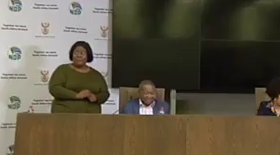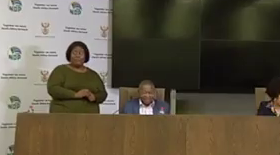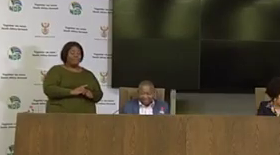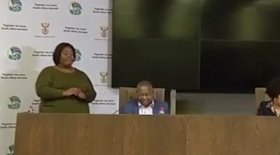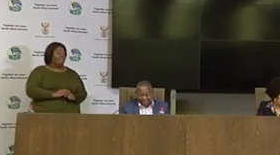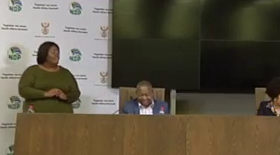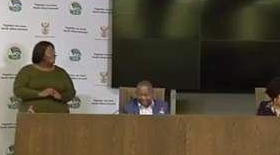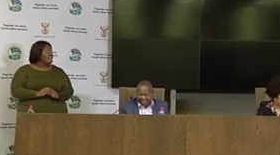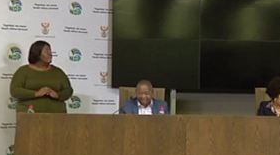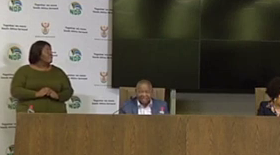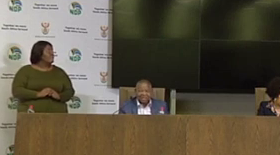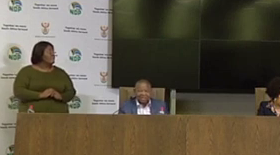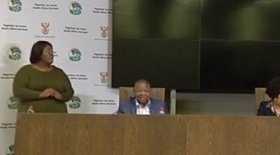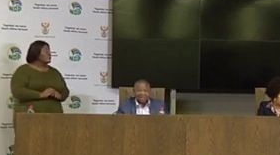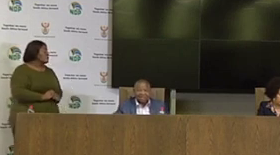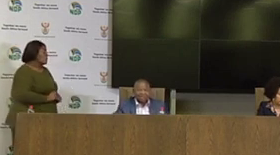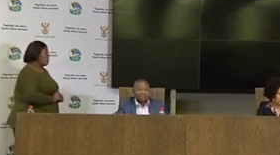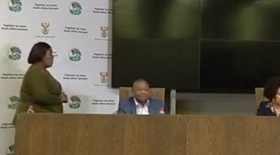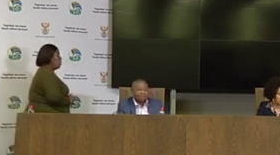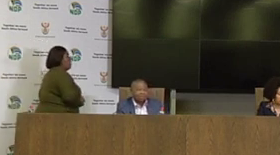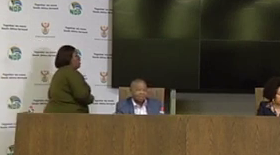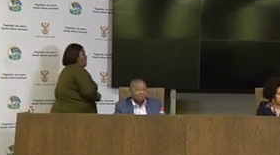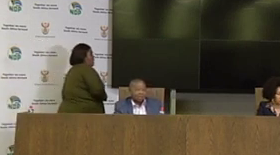Thank you. Minister Zulu.